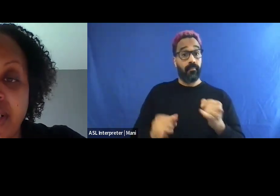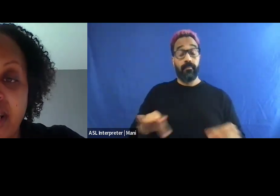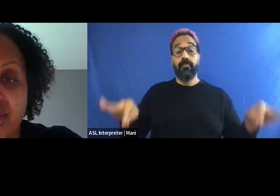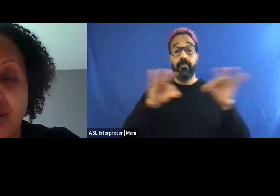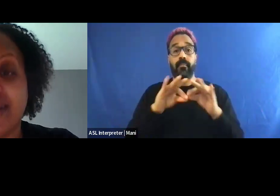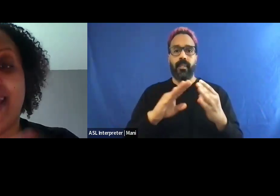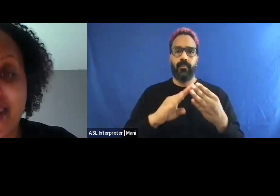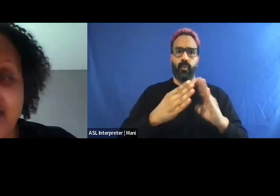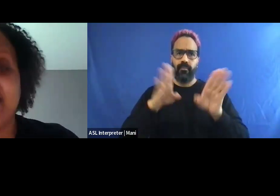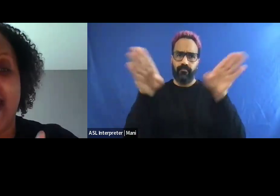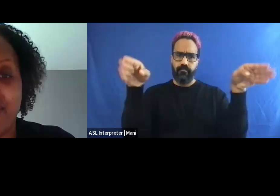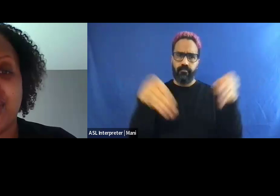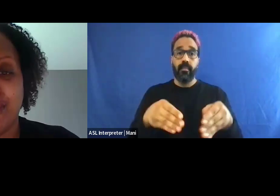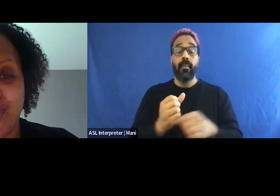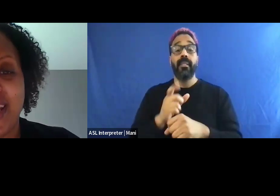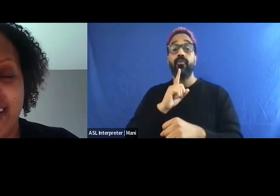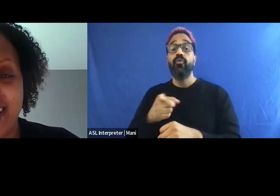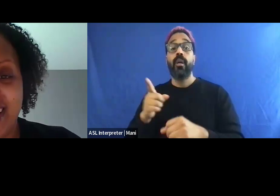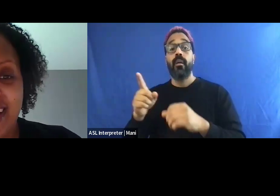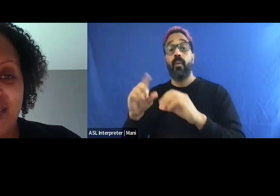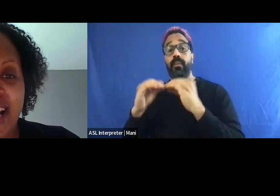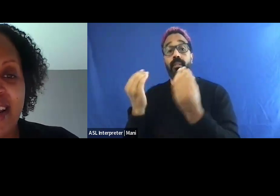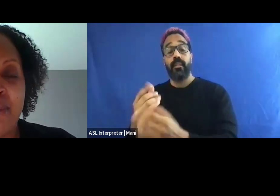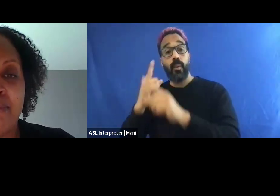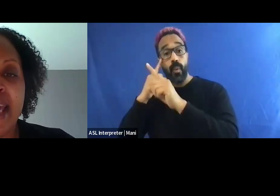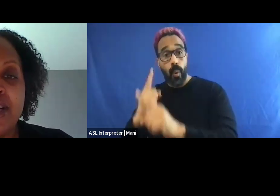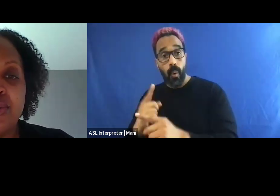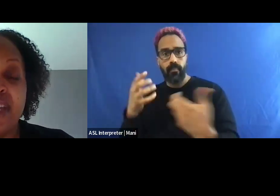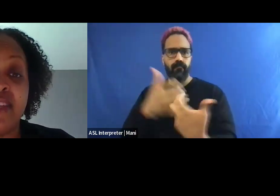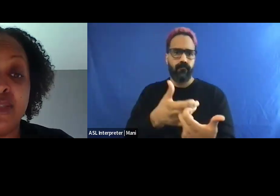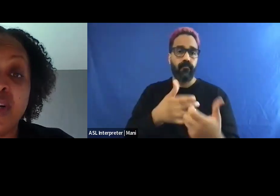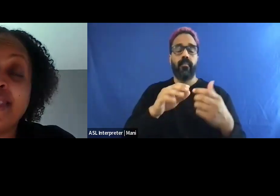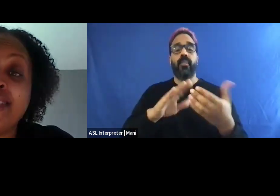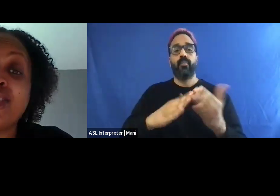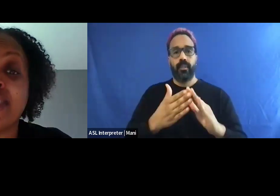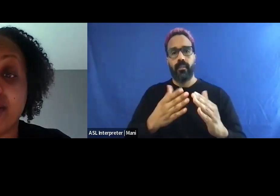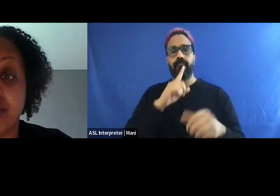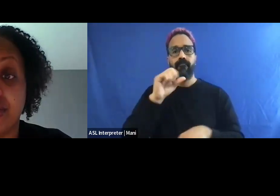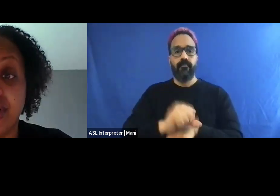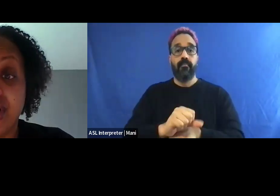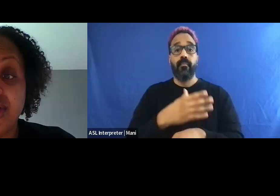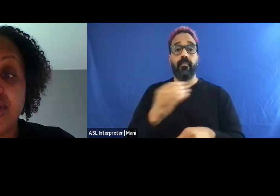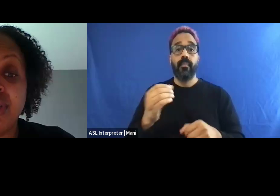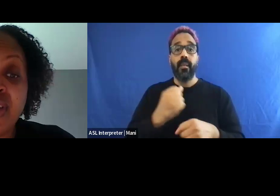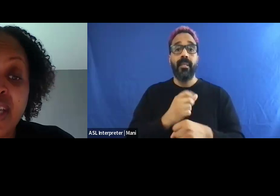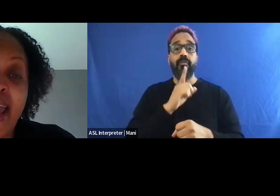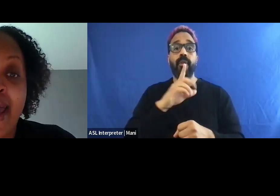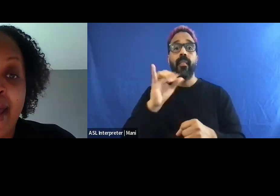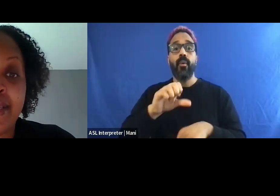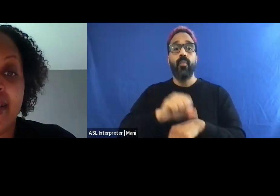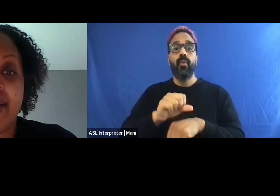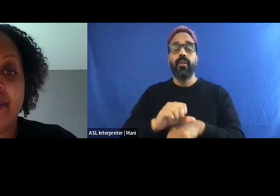of the organization are connected to that of the community, right? Making sure that this work is intersectional. So